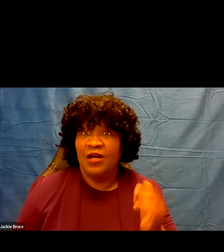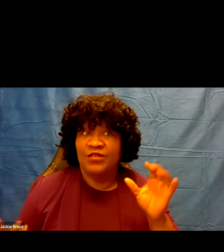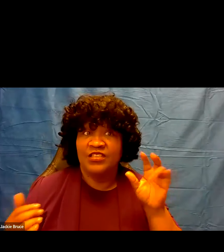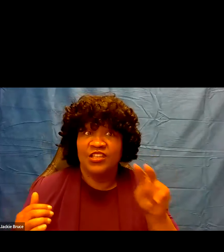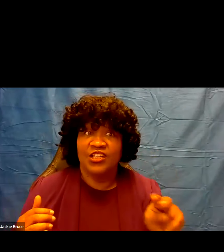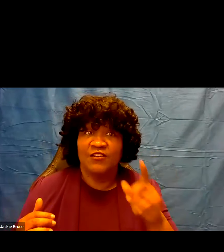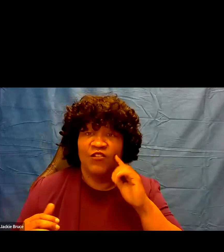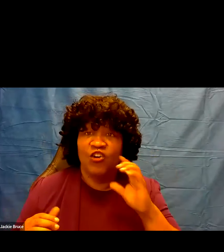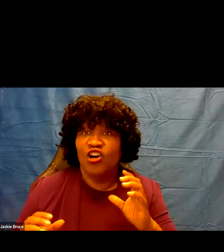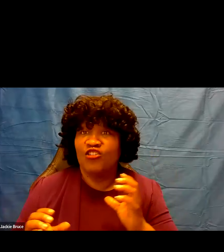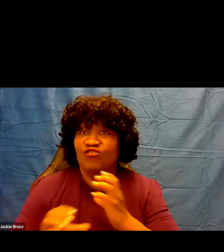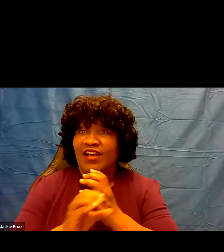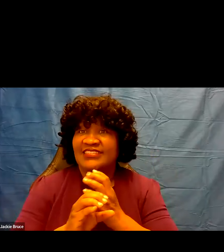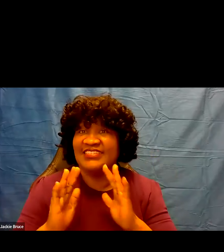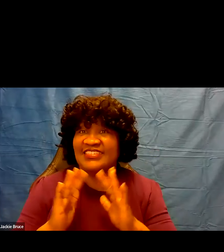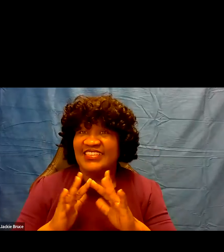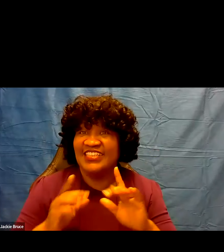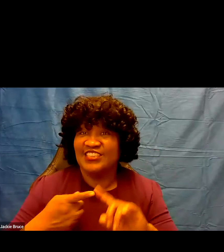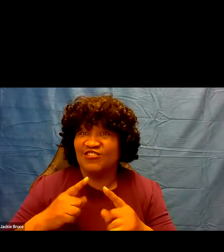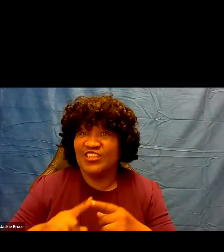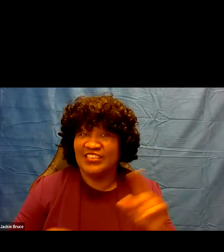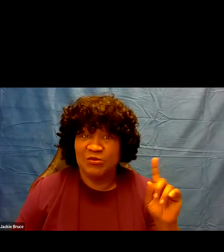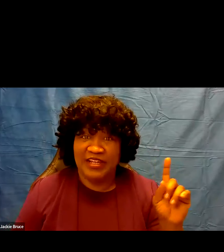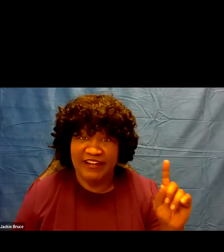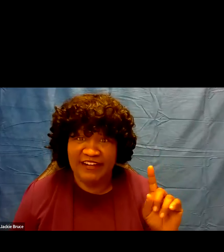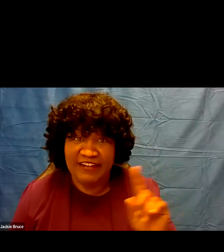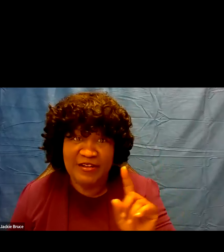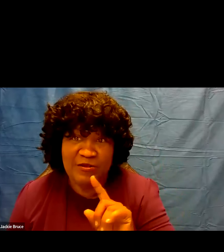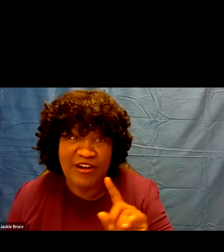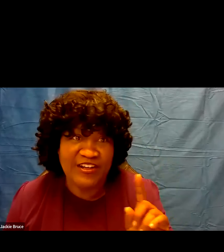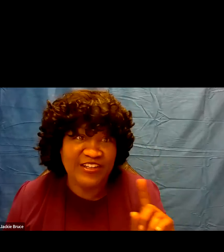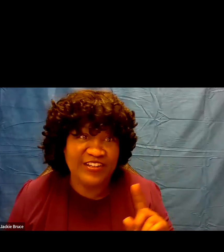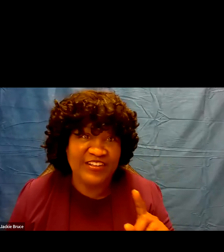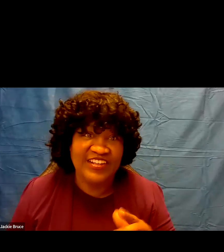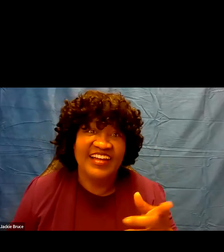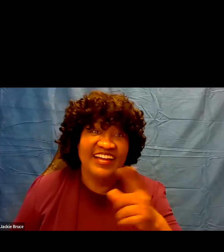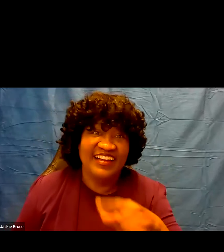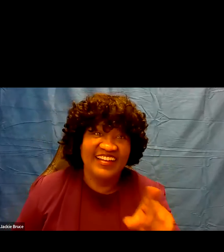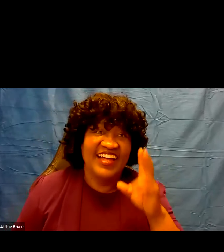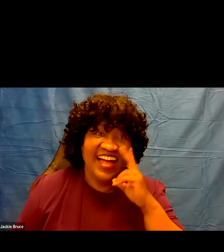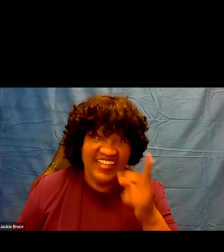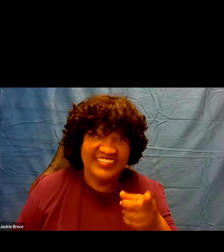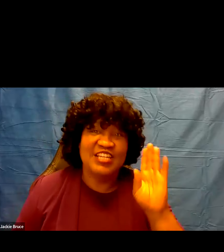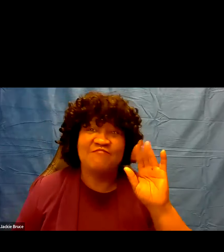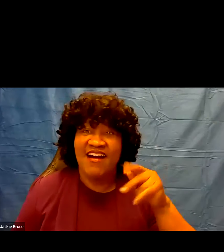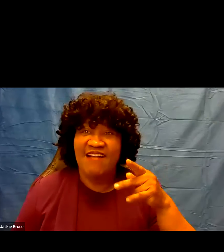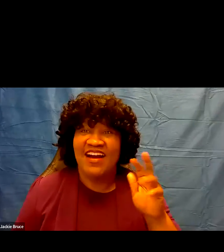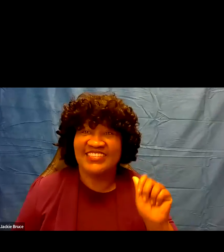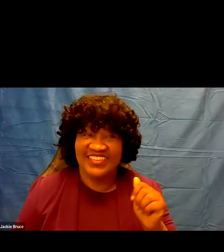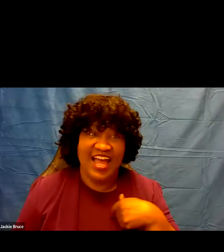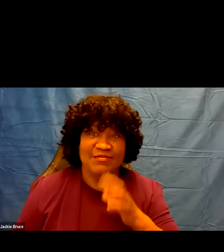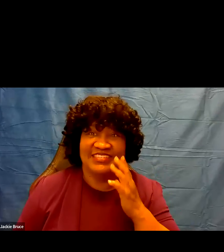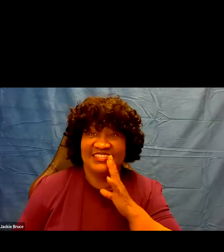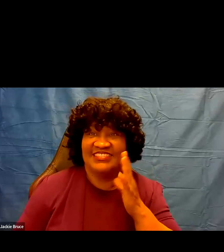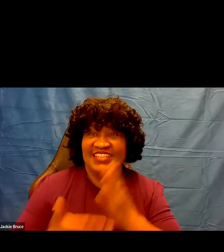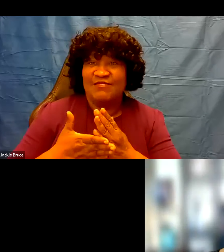my crisis connections friends? Bipasha has her hand raised. I'm going to stop talking.